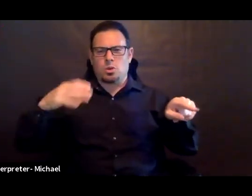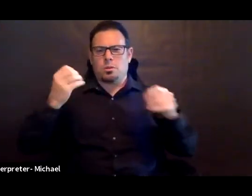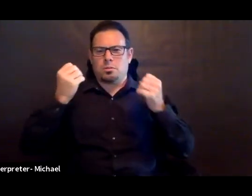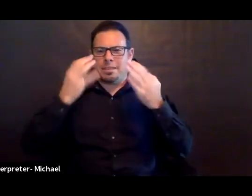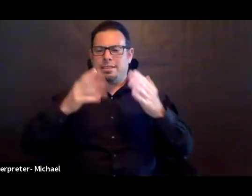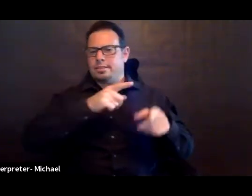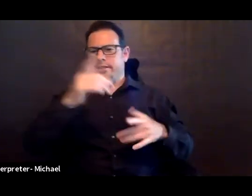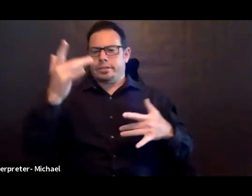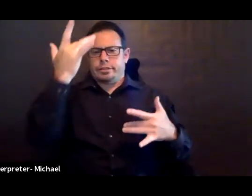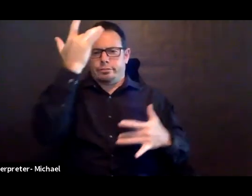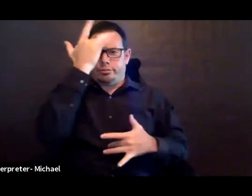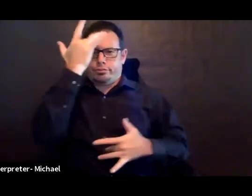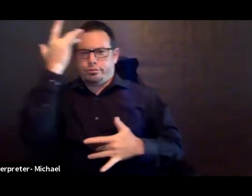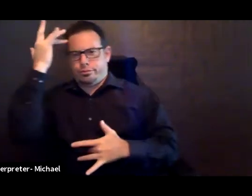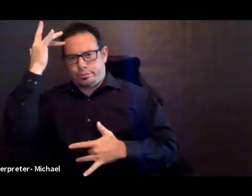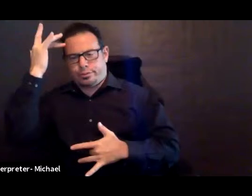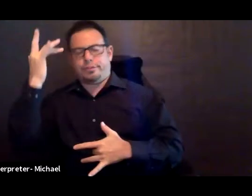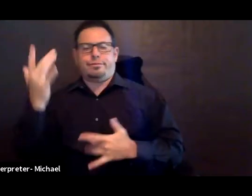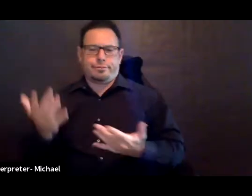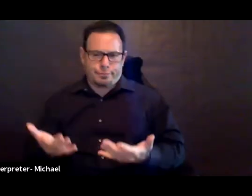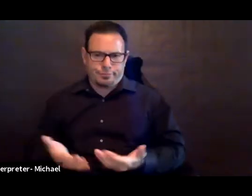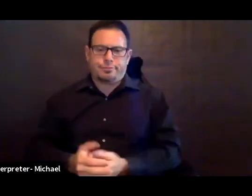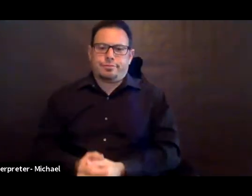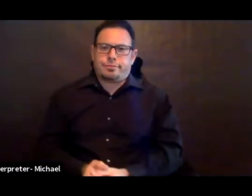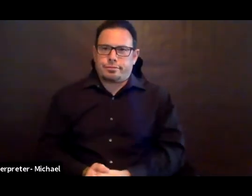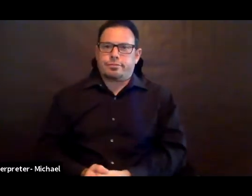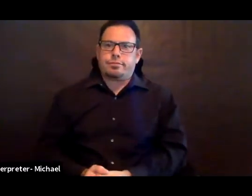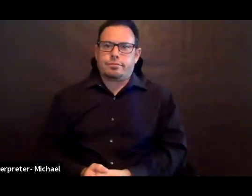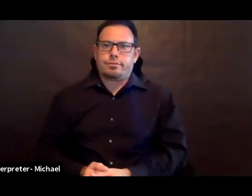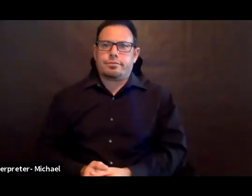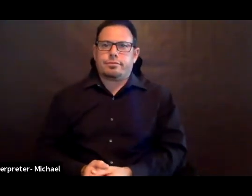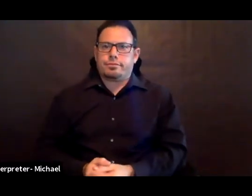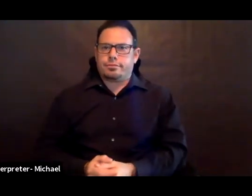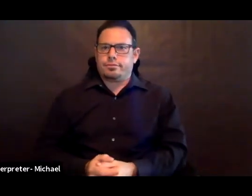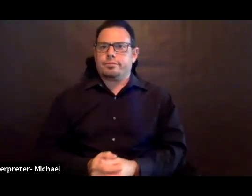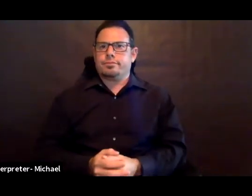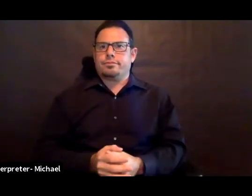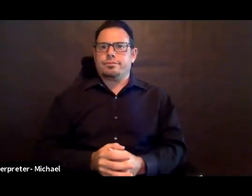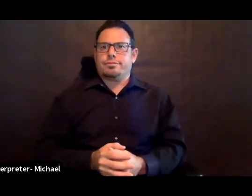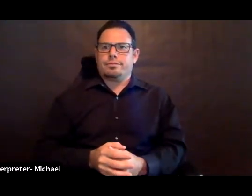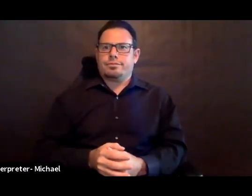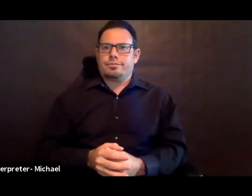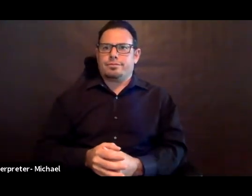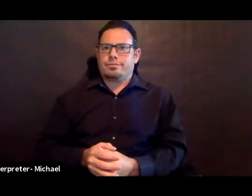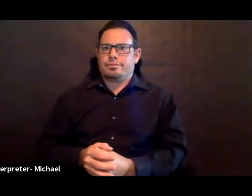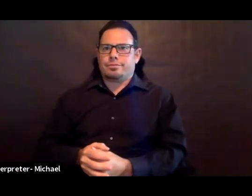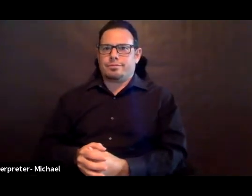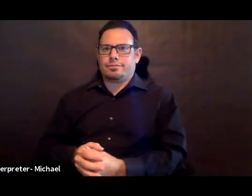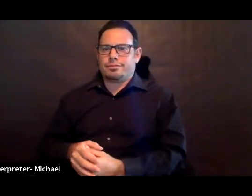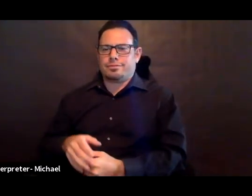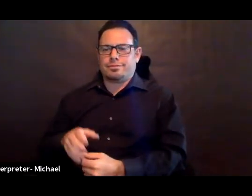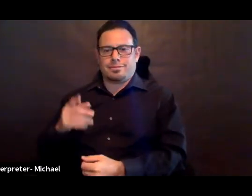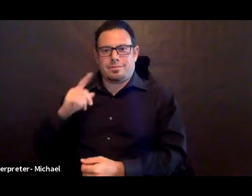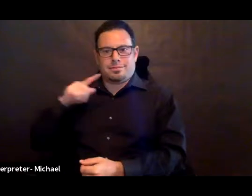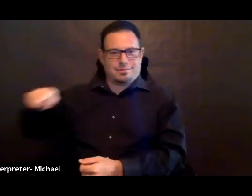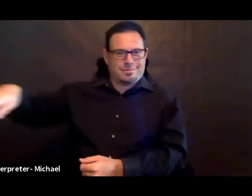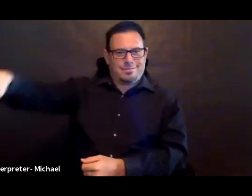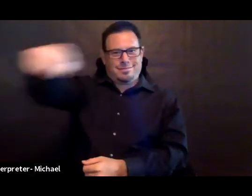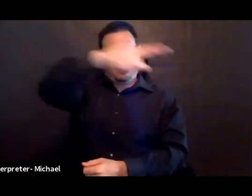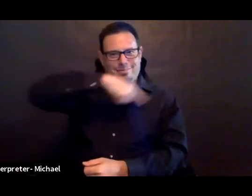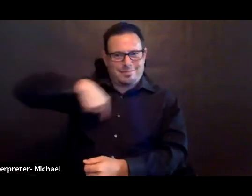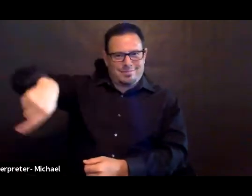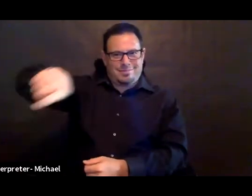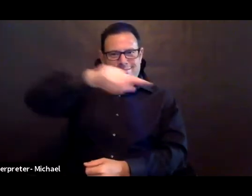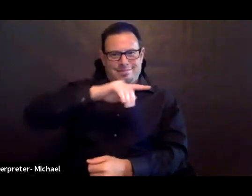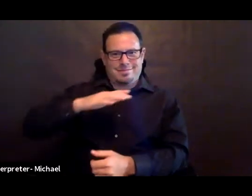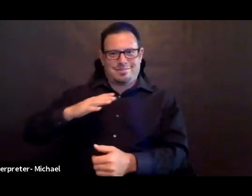numbers. But that's unfortunately changed in these last few weeks. I think a lot of Americans and